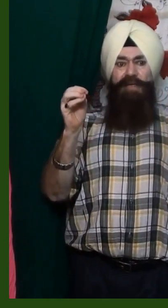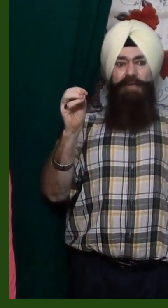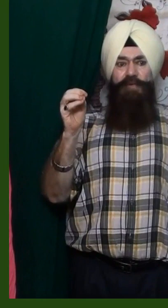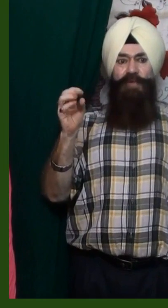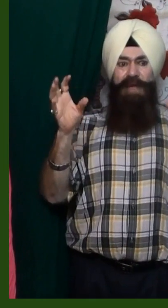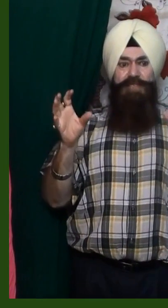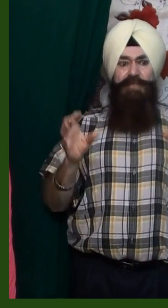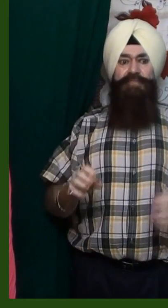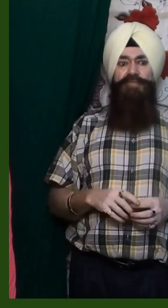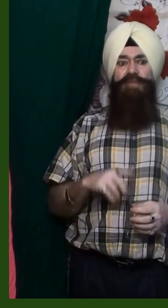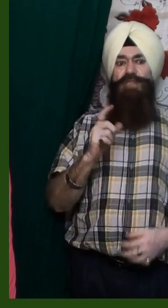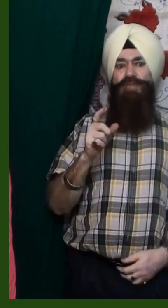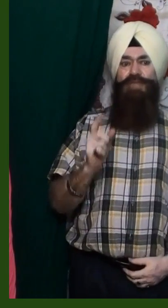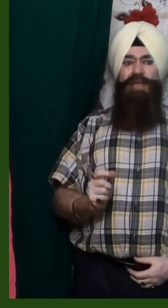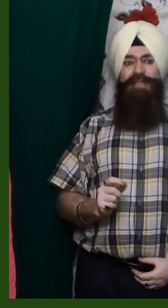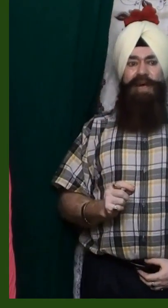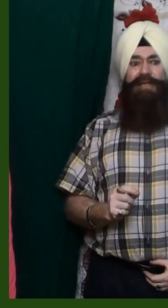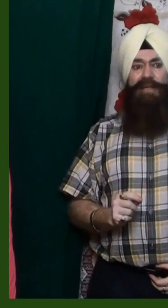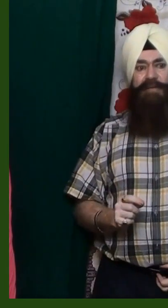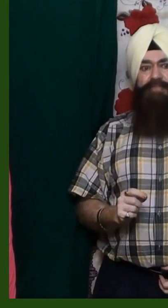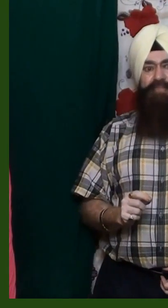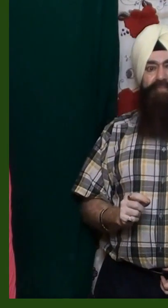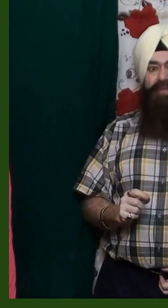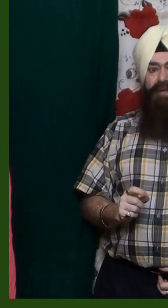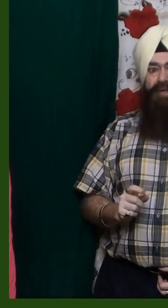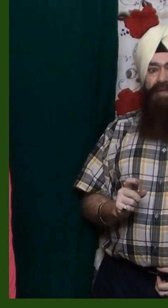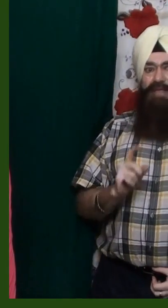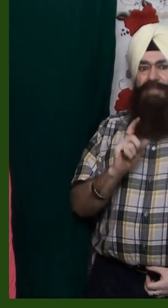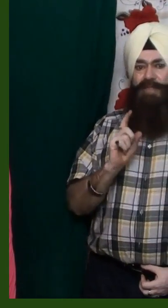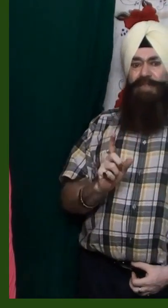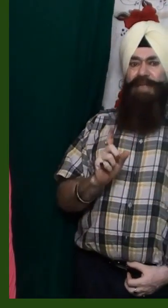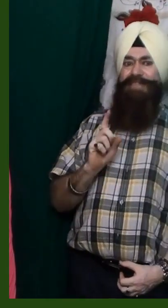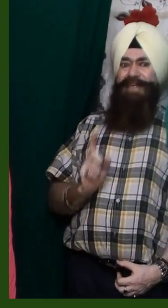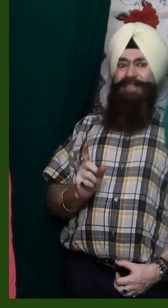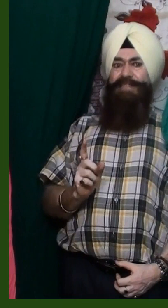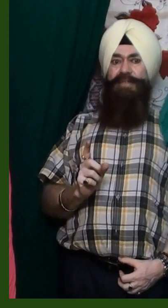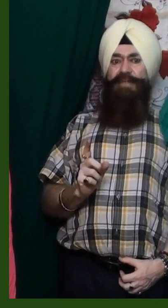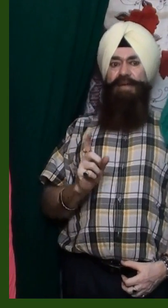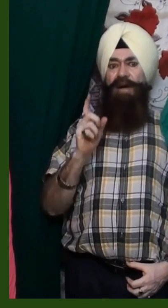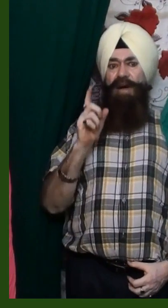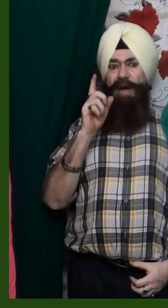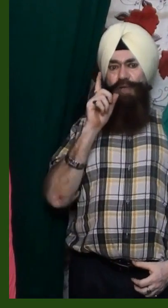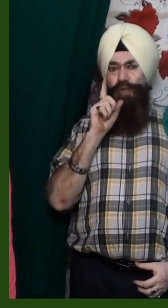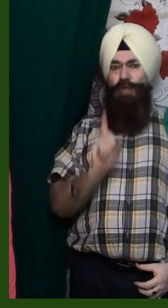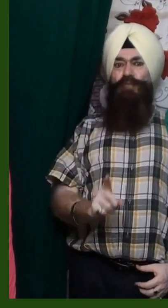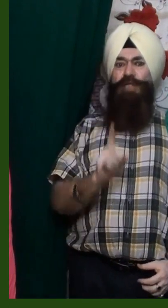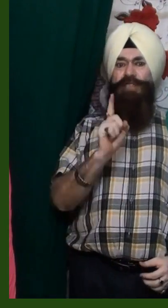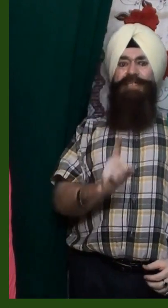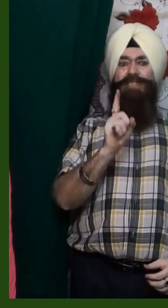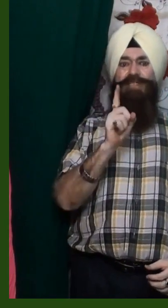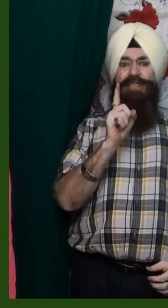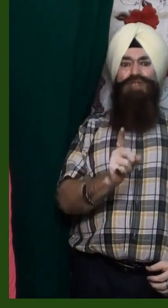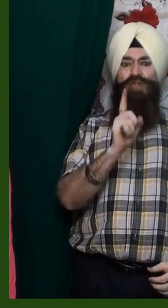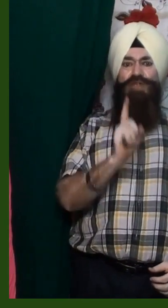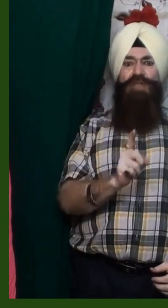at rest, which is to say that there does not exist a